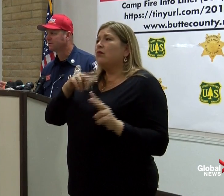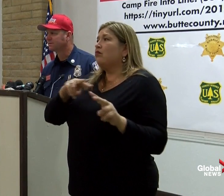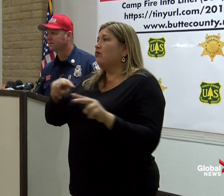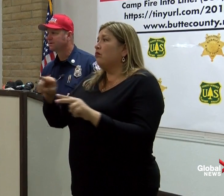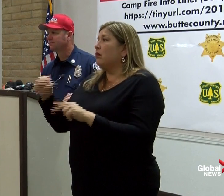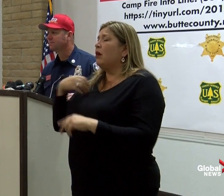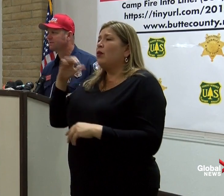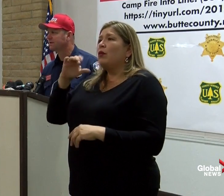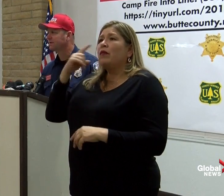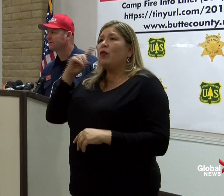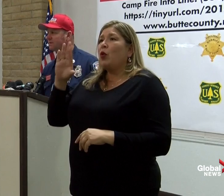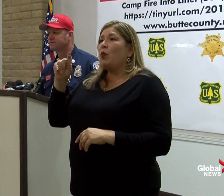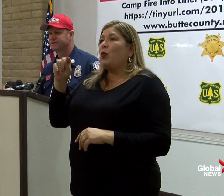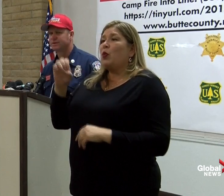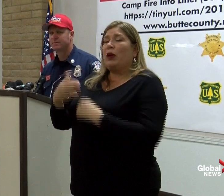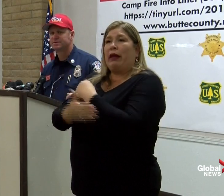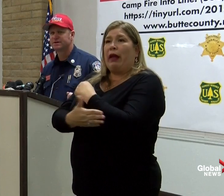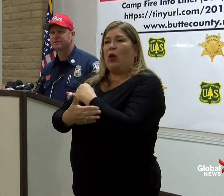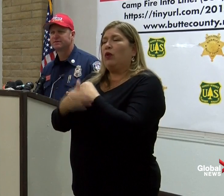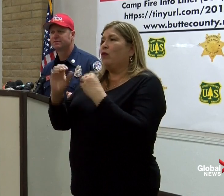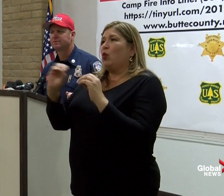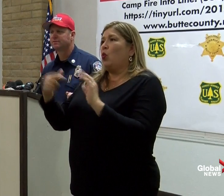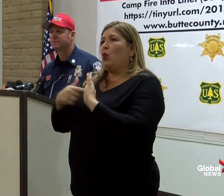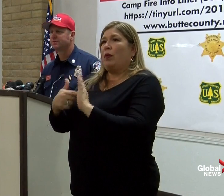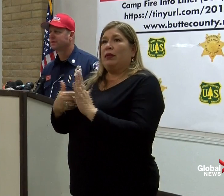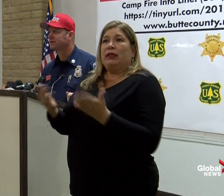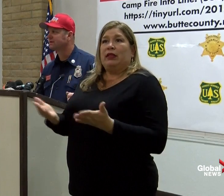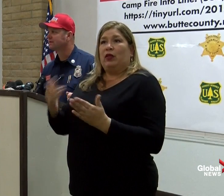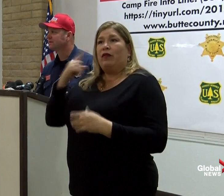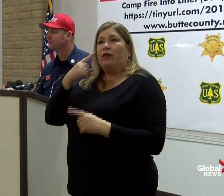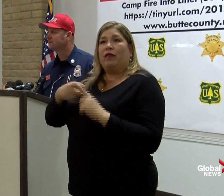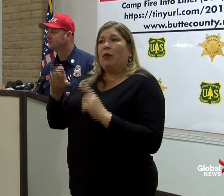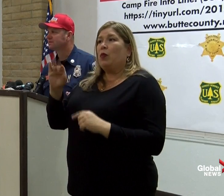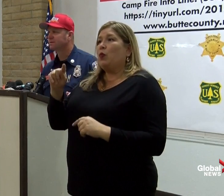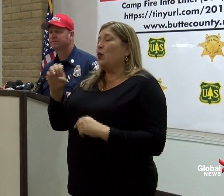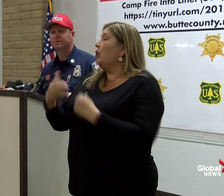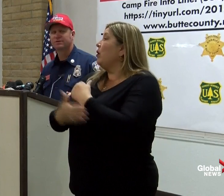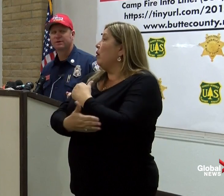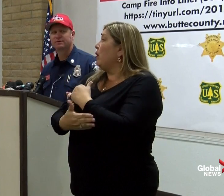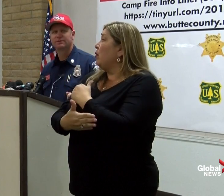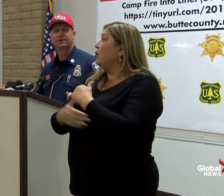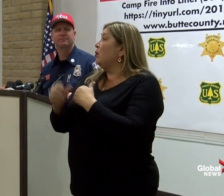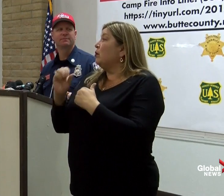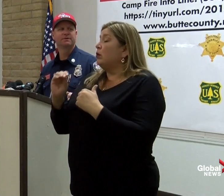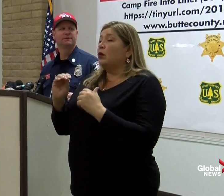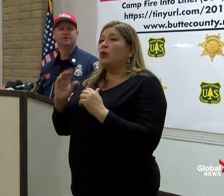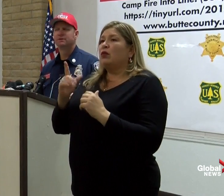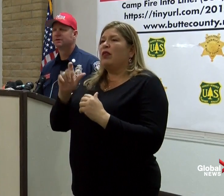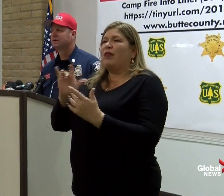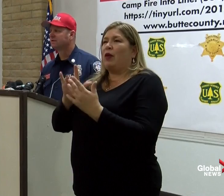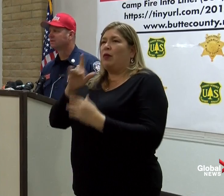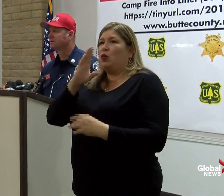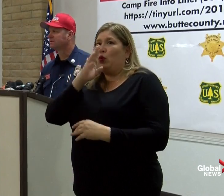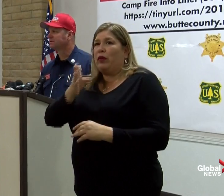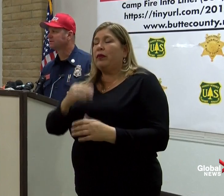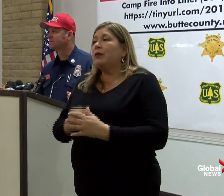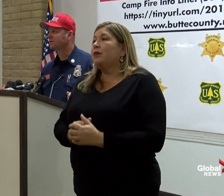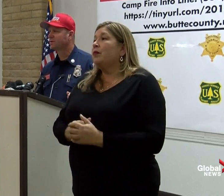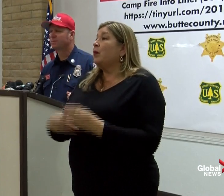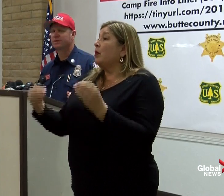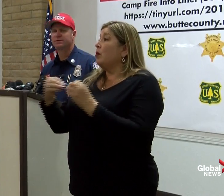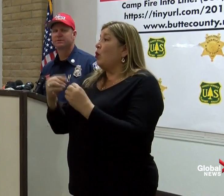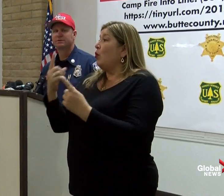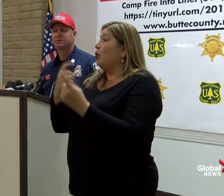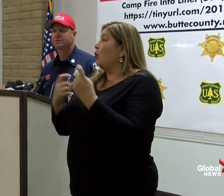room, I looked for Butte County. There wasn't a representative in the room for Butte County, so we'll have to go direct with them. Any other questions